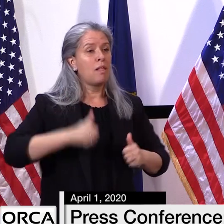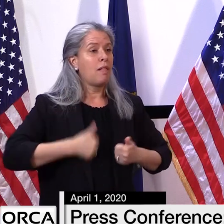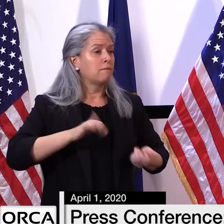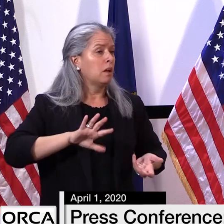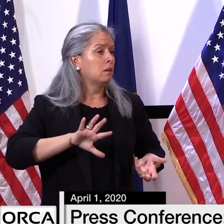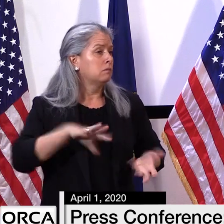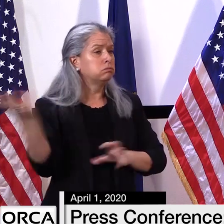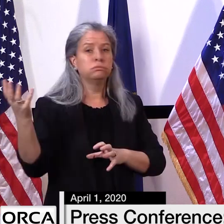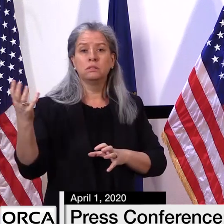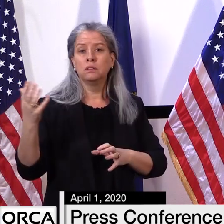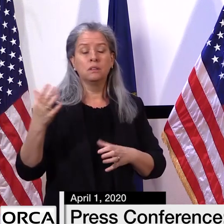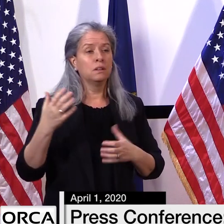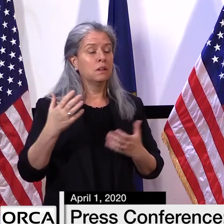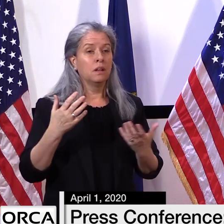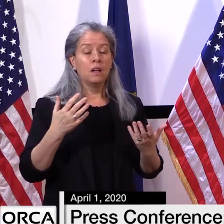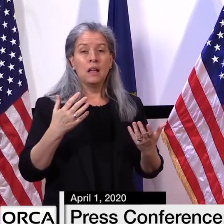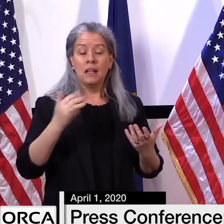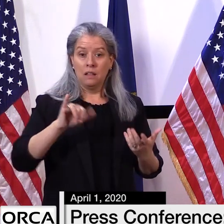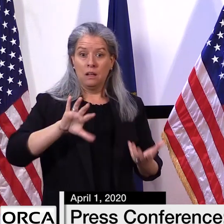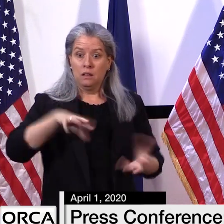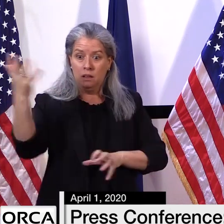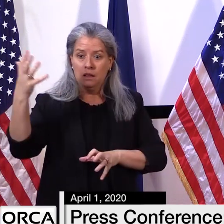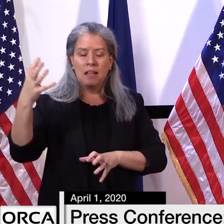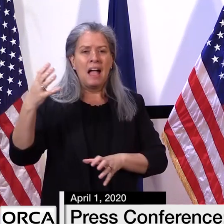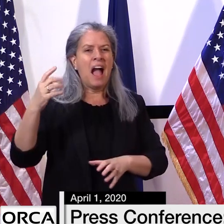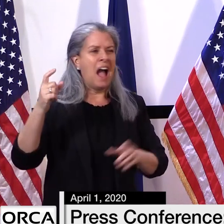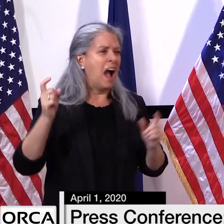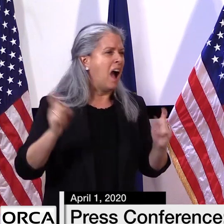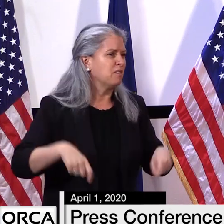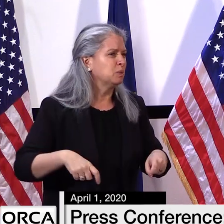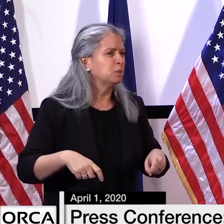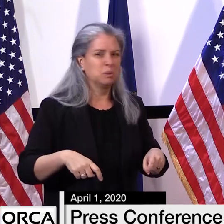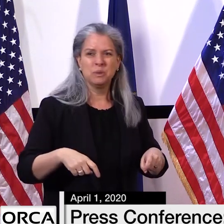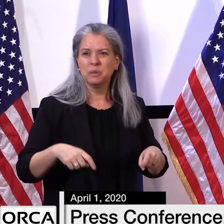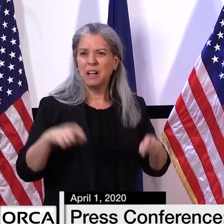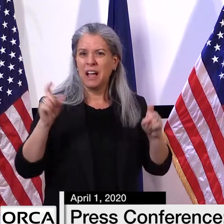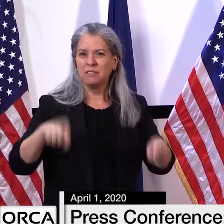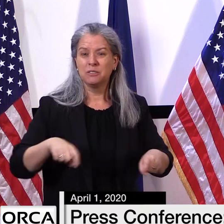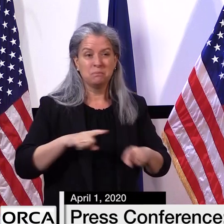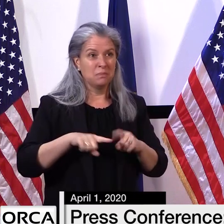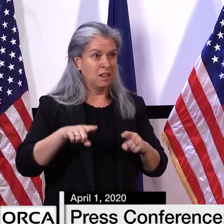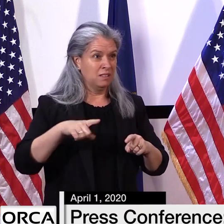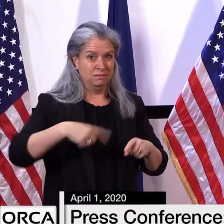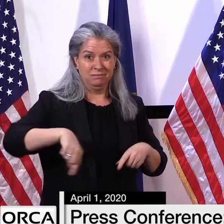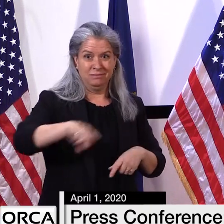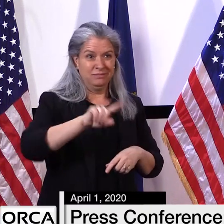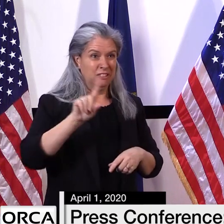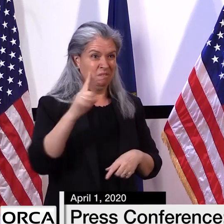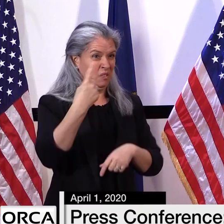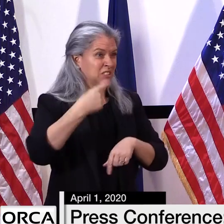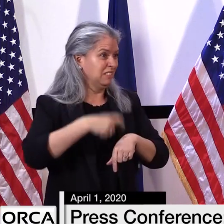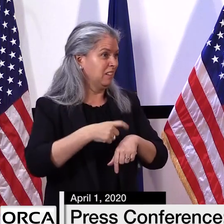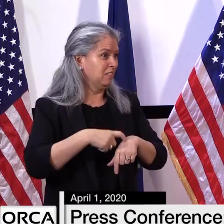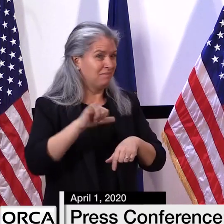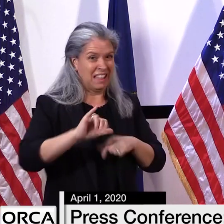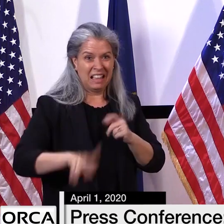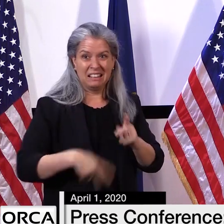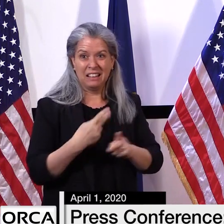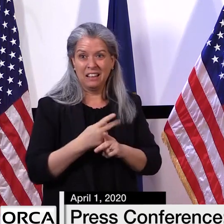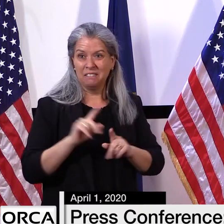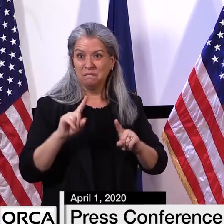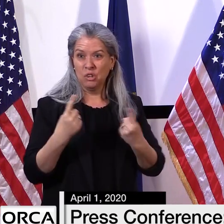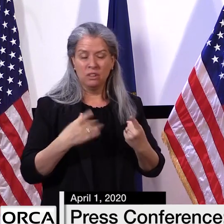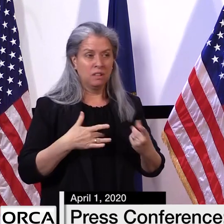lives, changes that are necessary, but most of us have never experienced in our lifetimes. Every